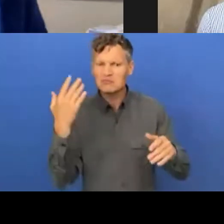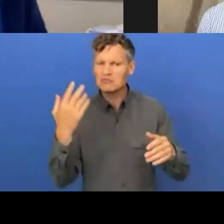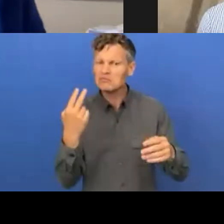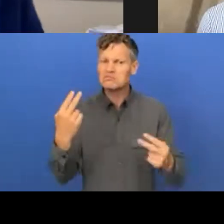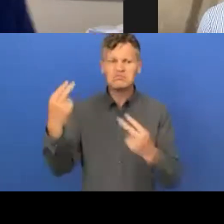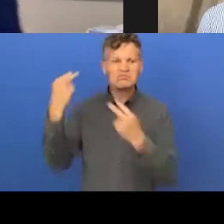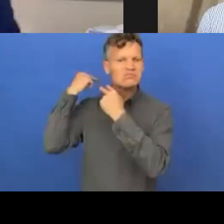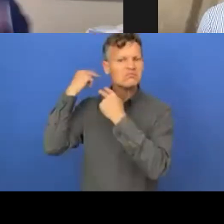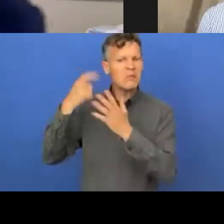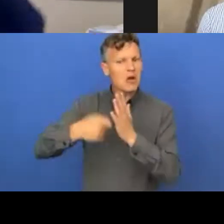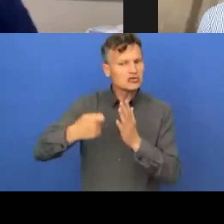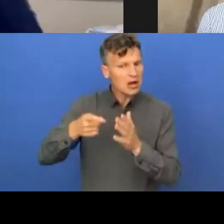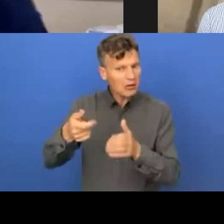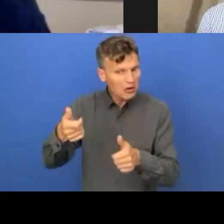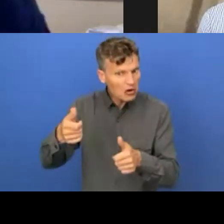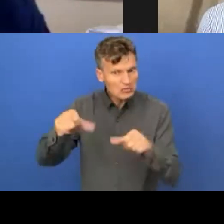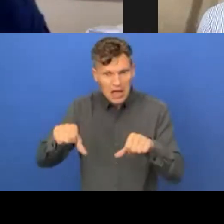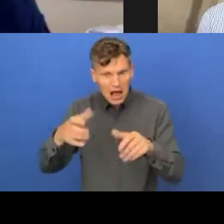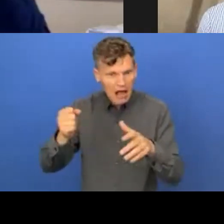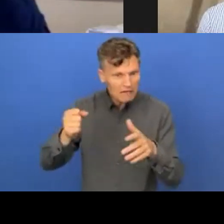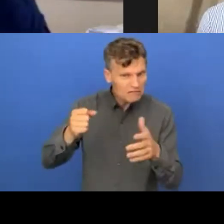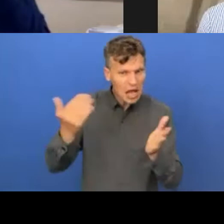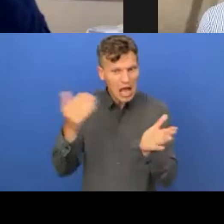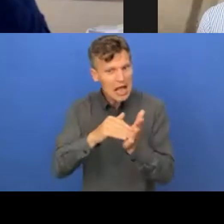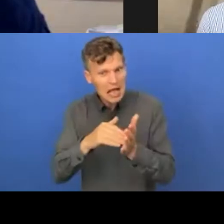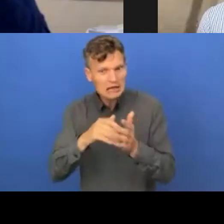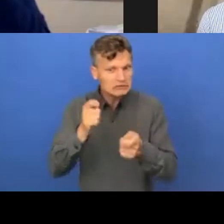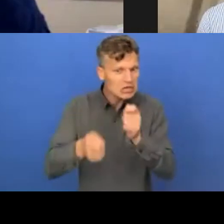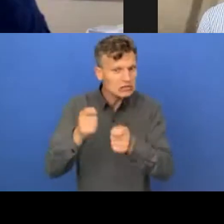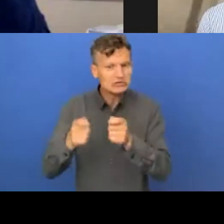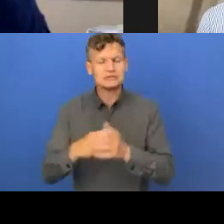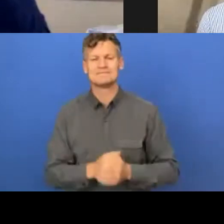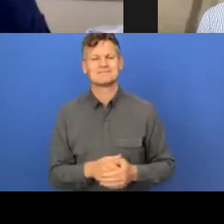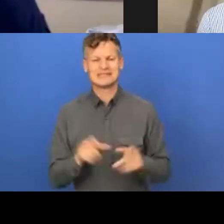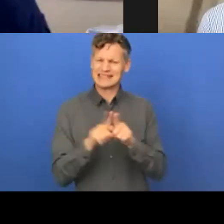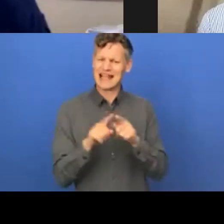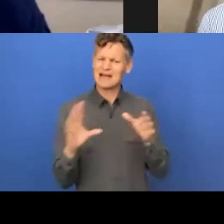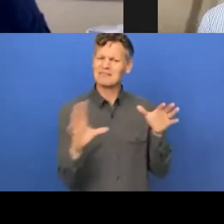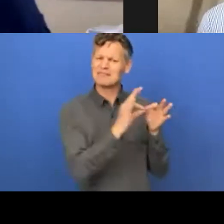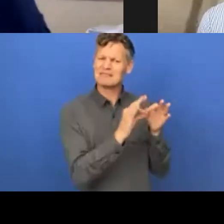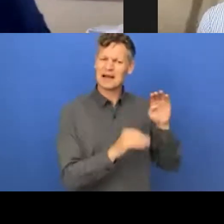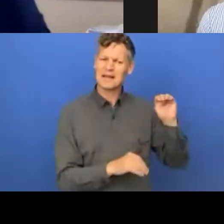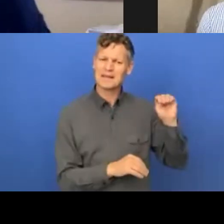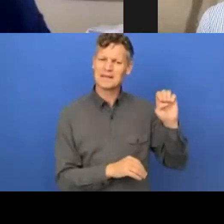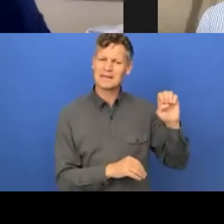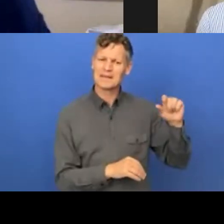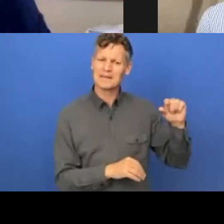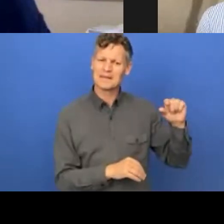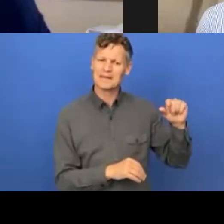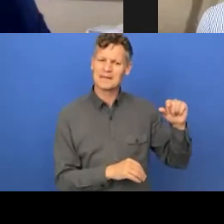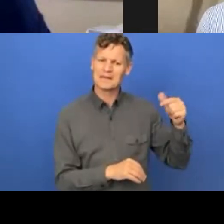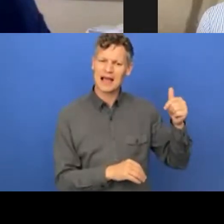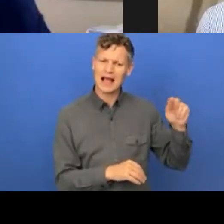something also very interesting that resonates with what Megan was presenting a few minutes ago in terms of